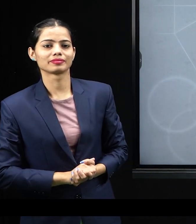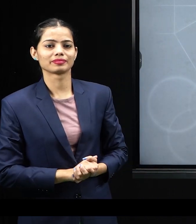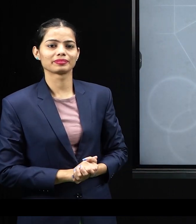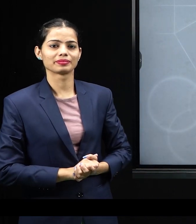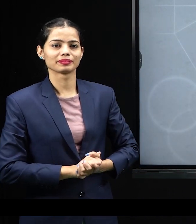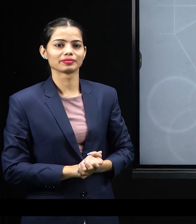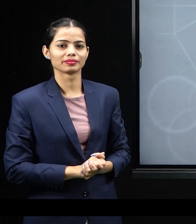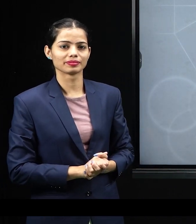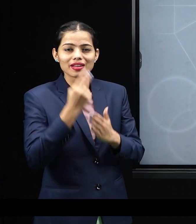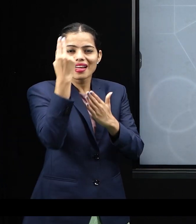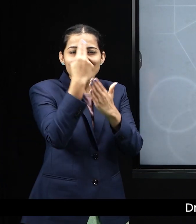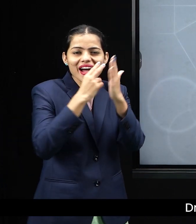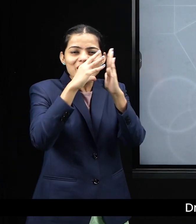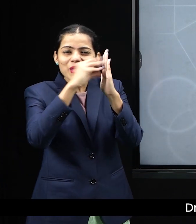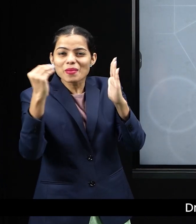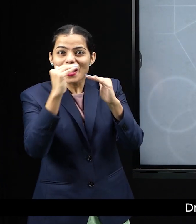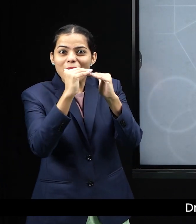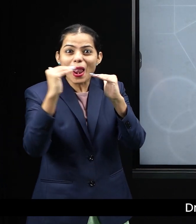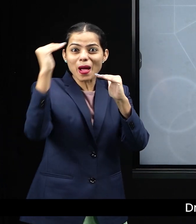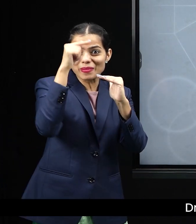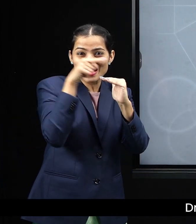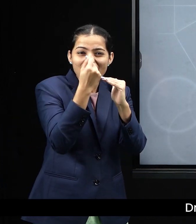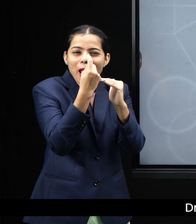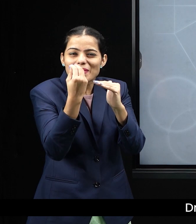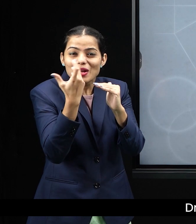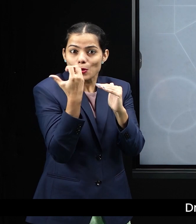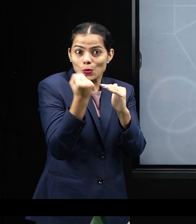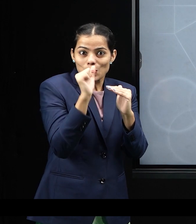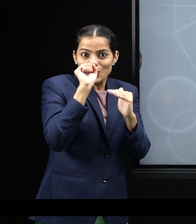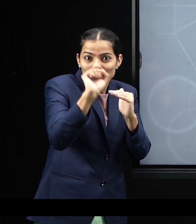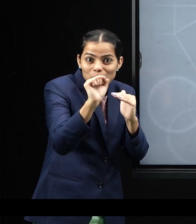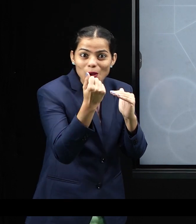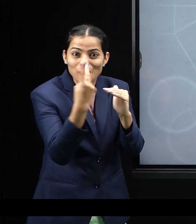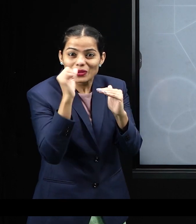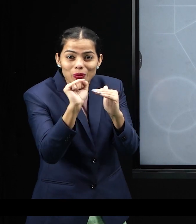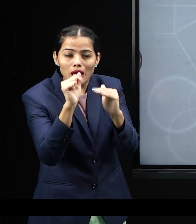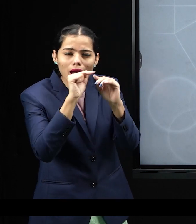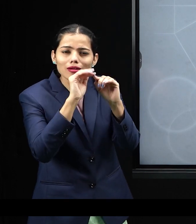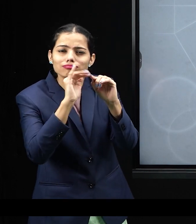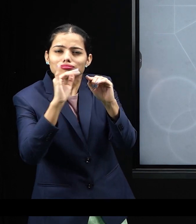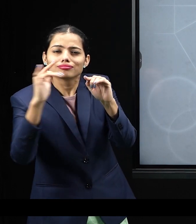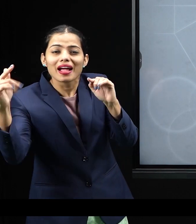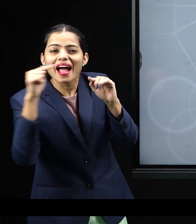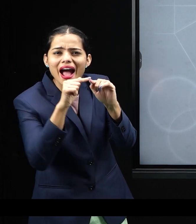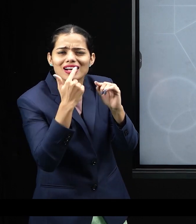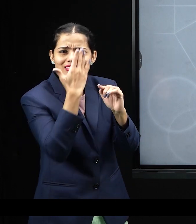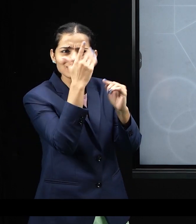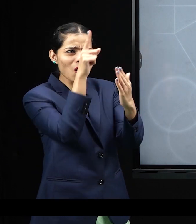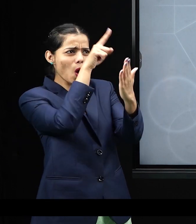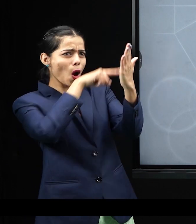on. Draw a copy of the above figure, hold your whole number, line up to a mirror on